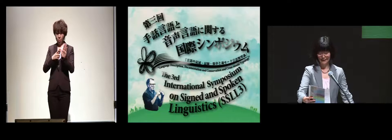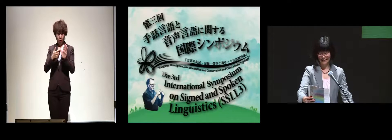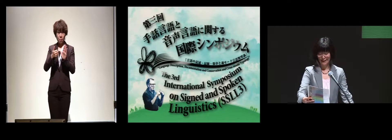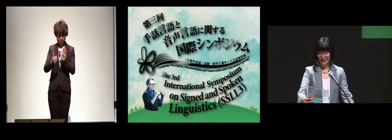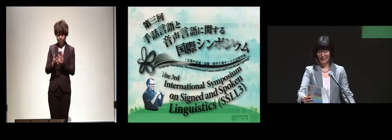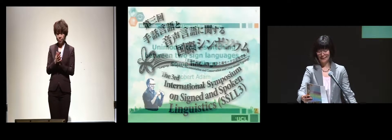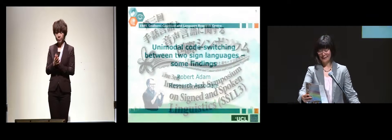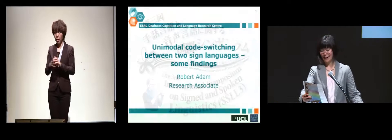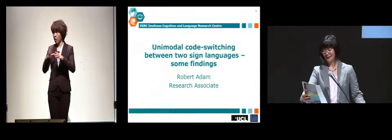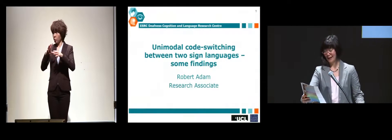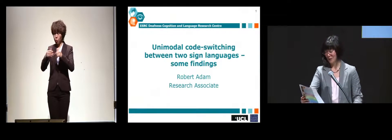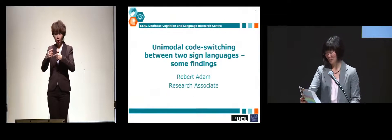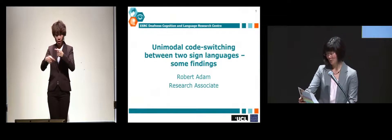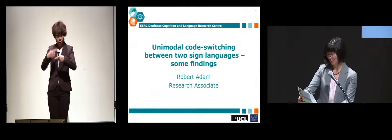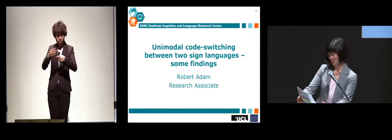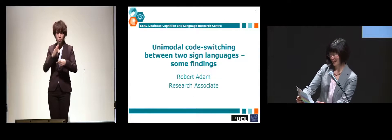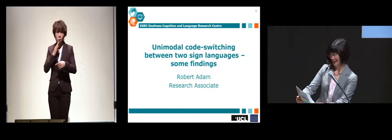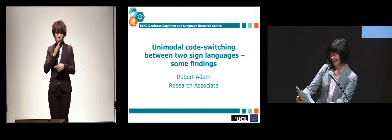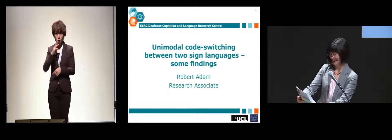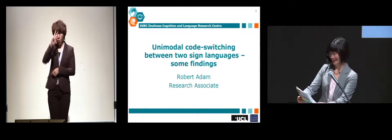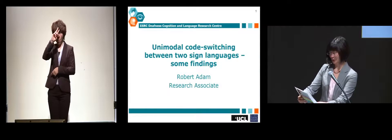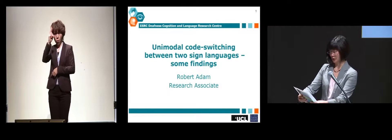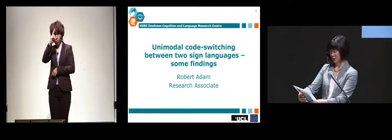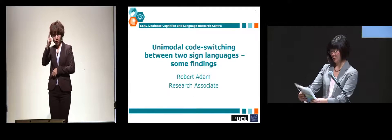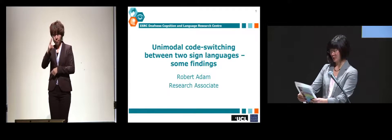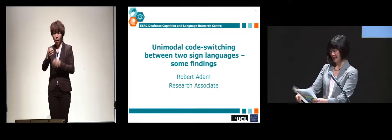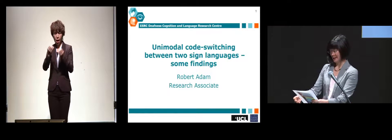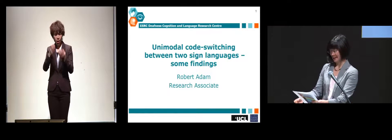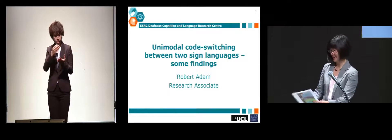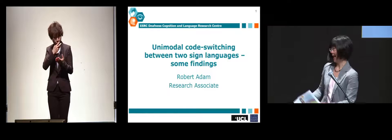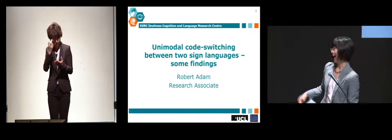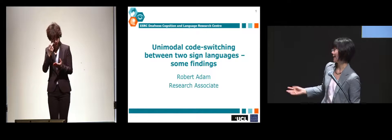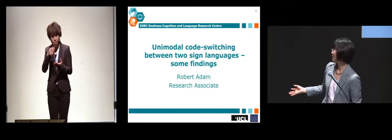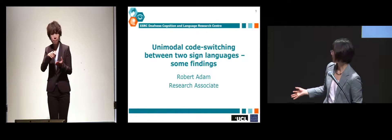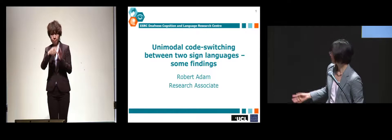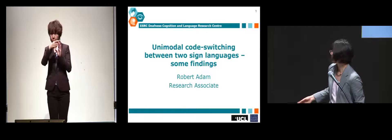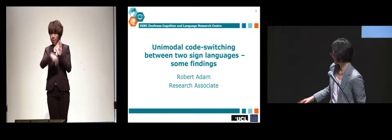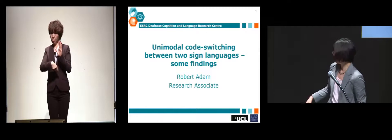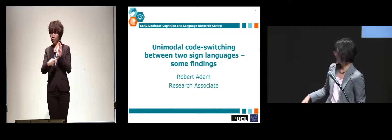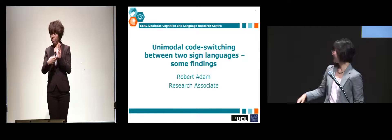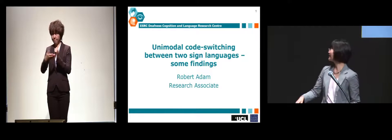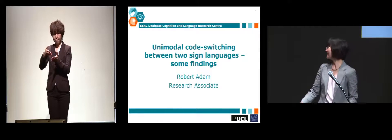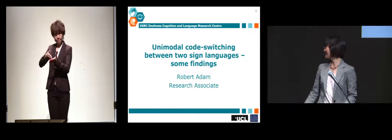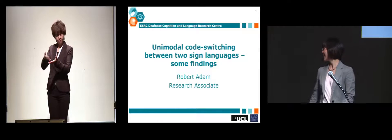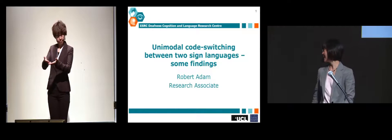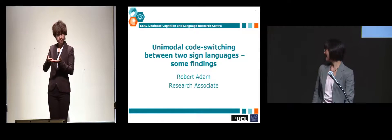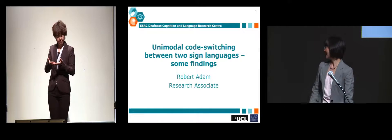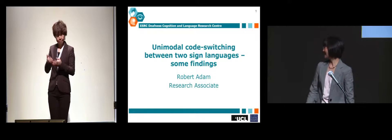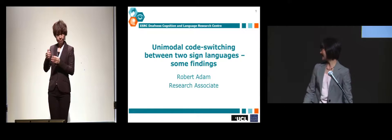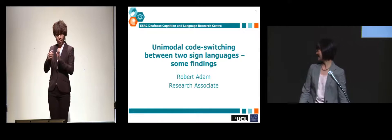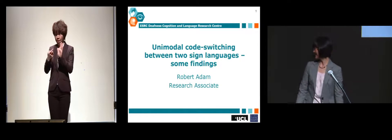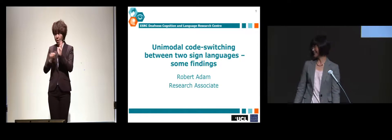findings. So I'll introduce Professor Adam.